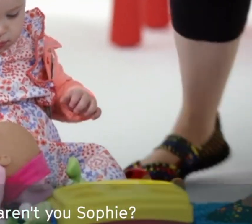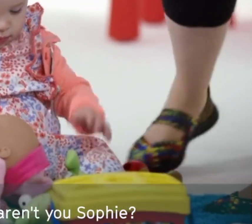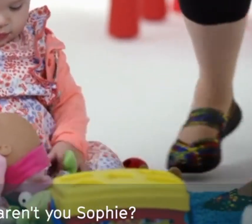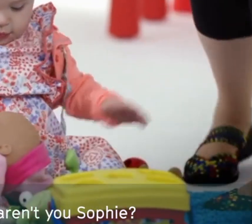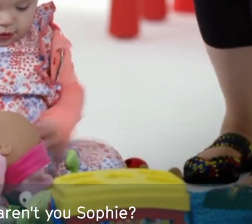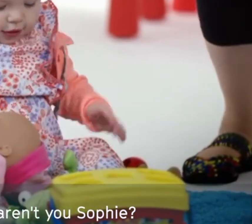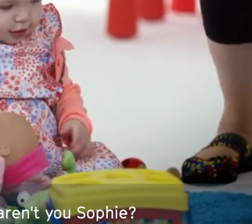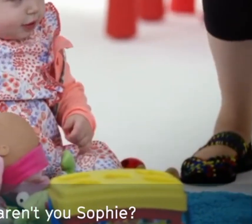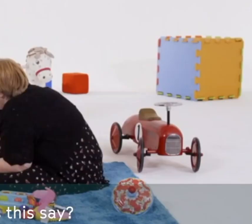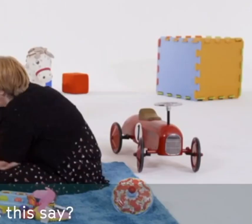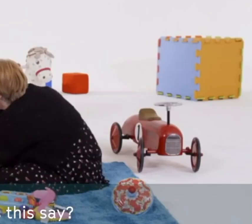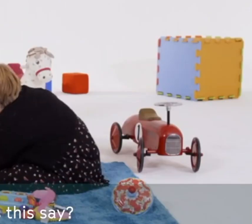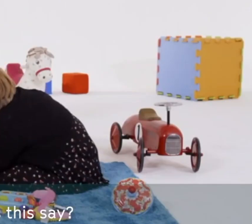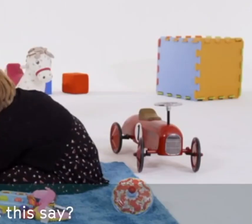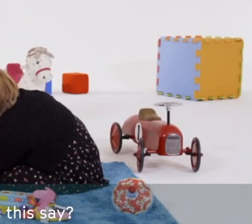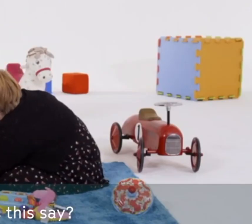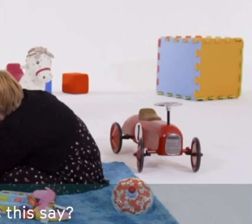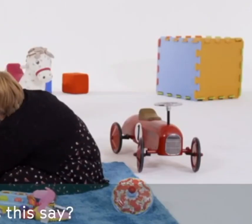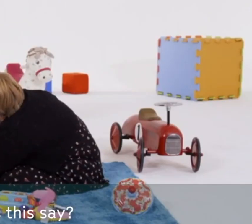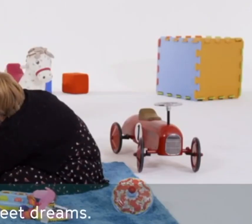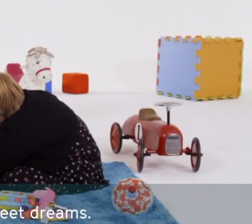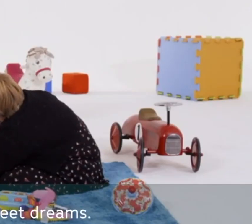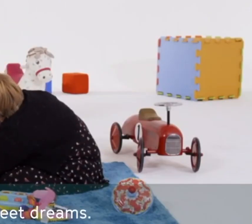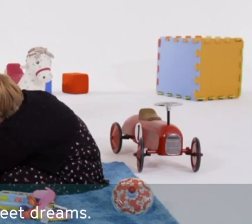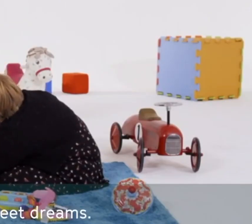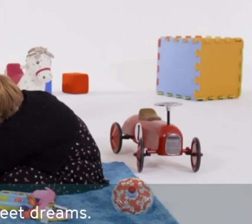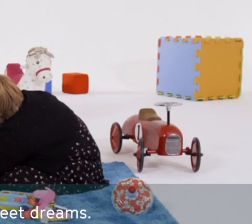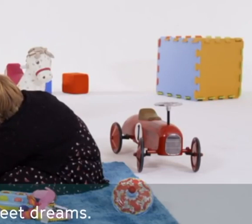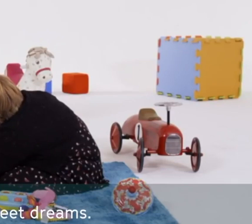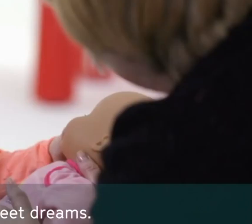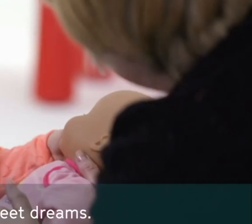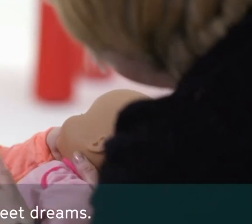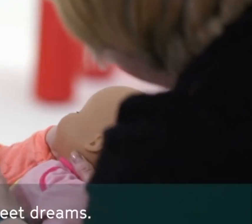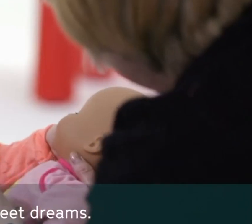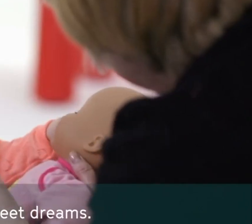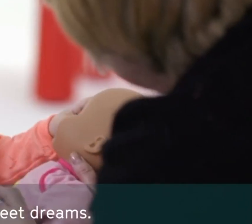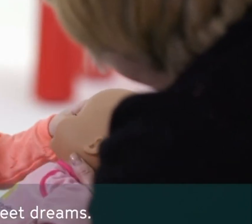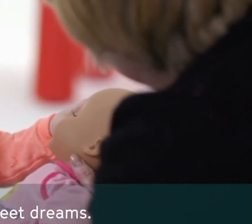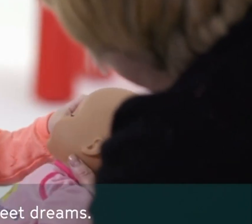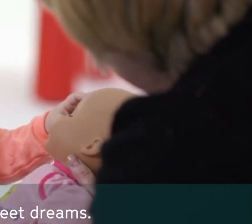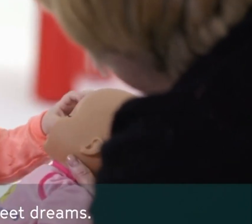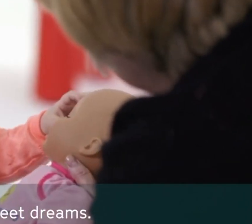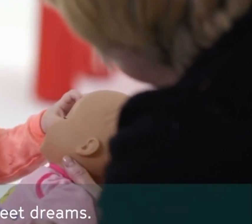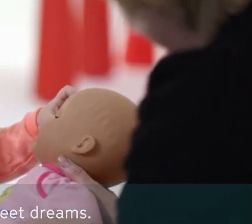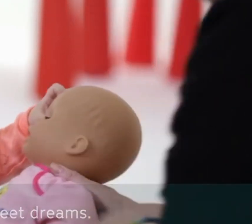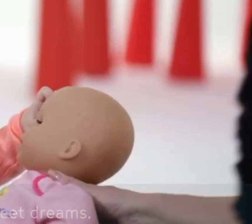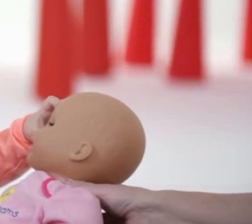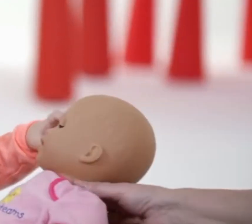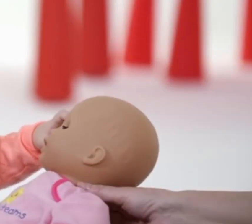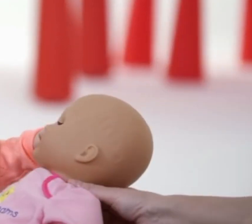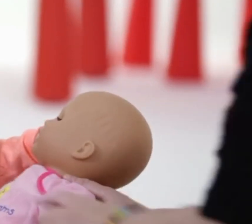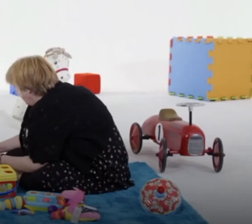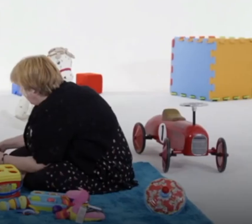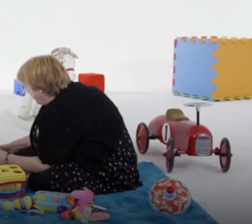you, Sophie? Look, what does this say? Sweet dreams. Sweet dreams.